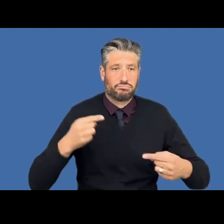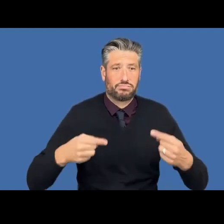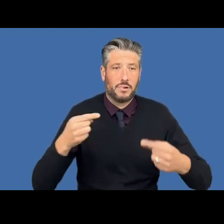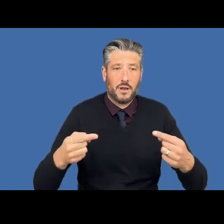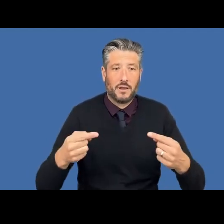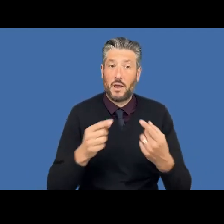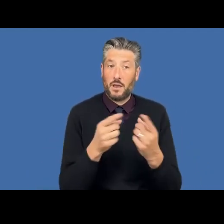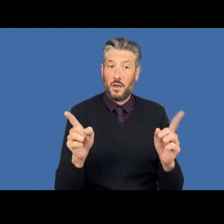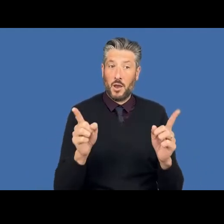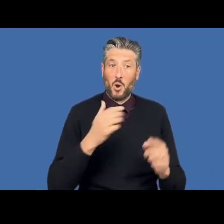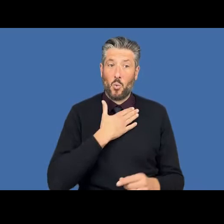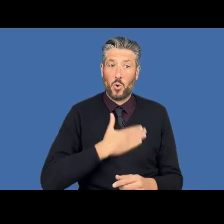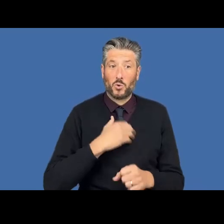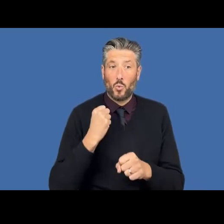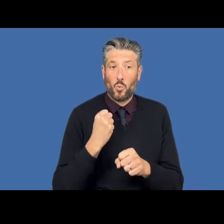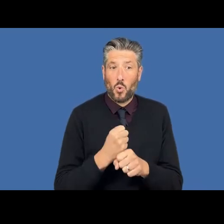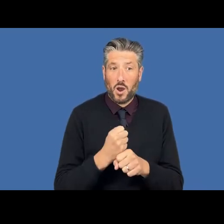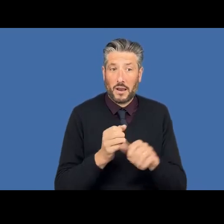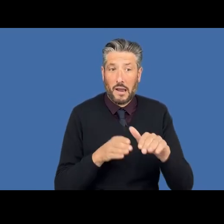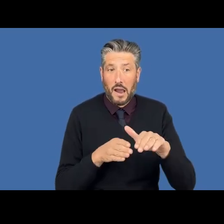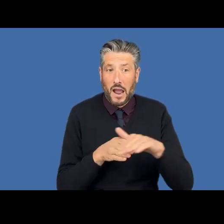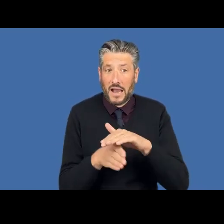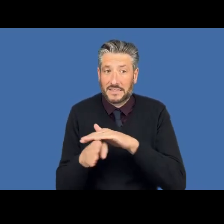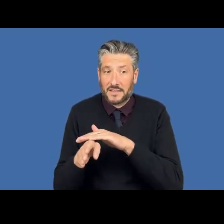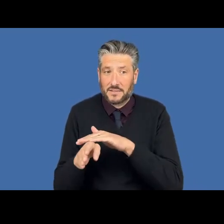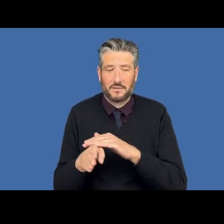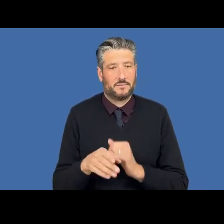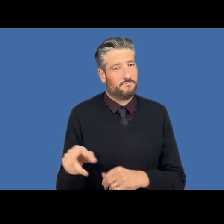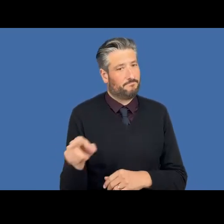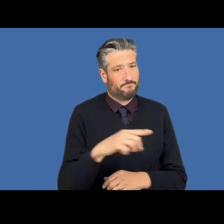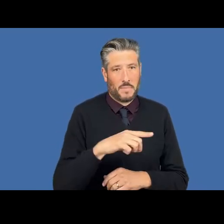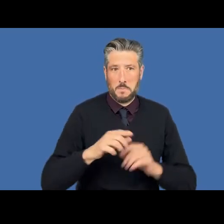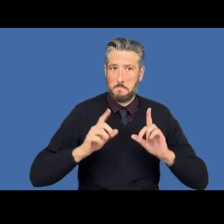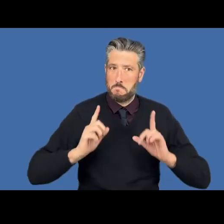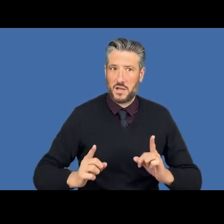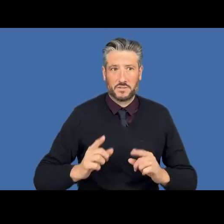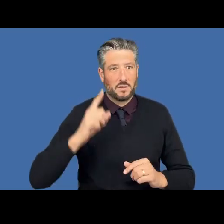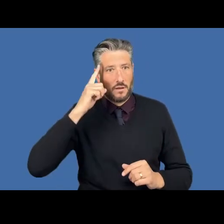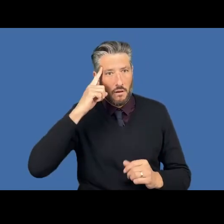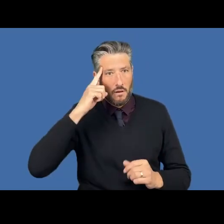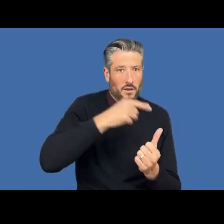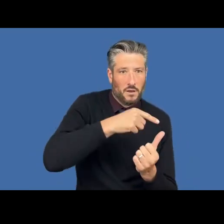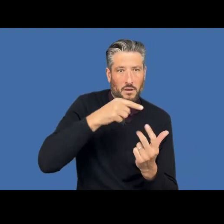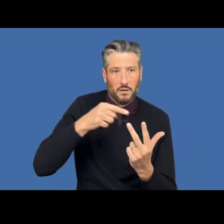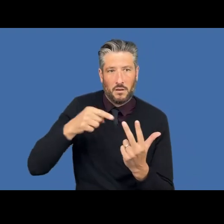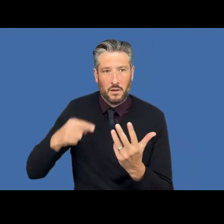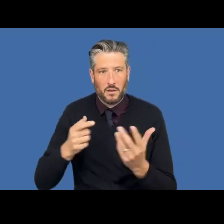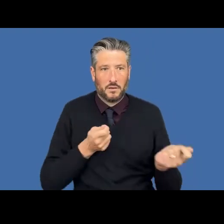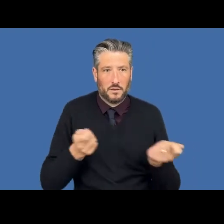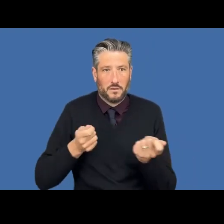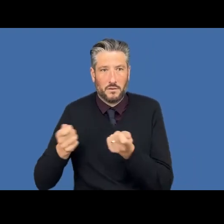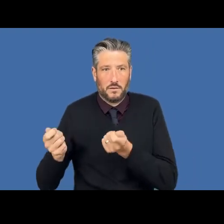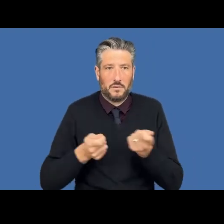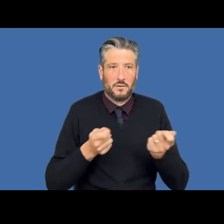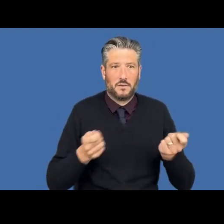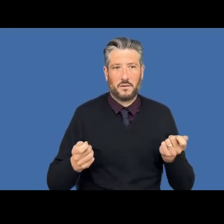get good at keeping plates spinning, because it's not a sort of one single task. And maybe that's why